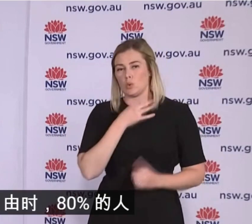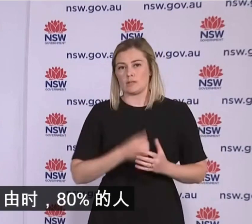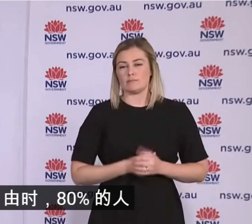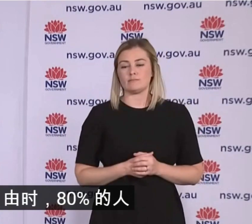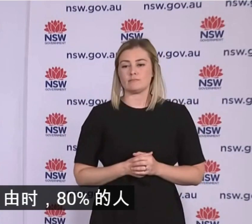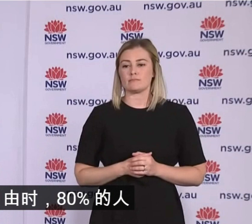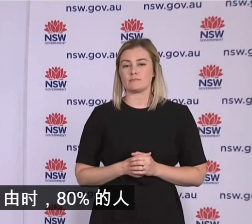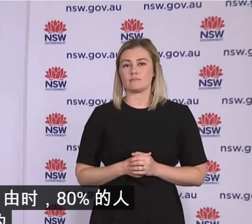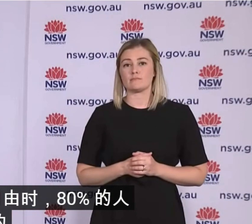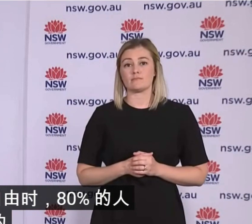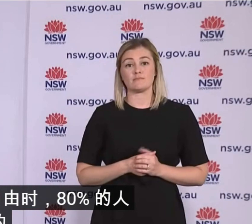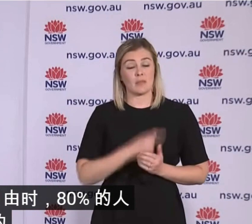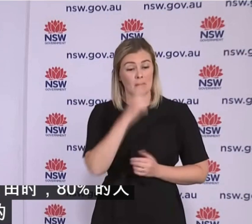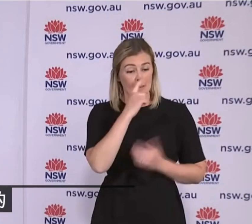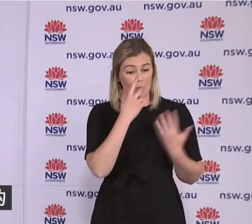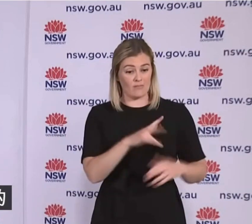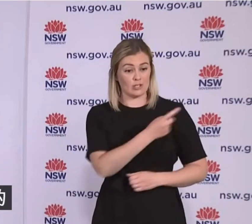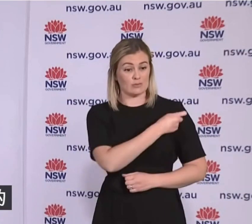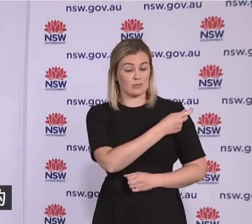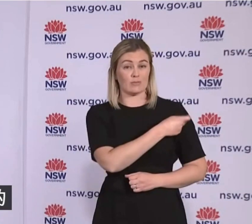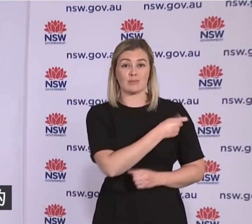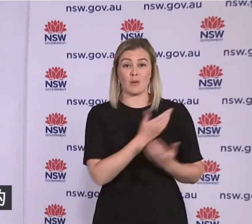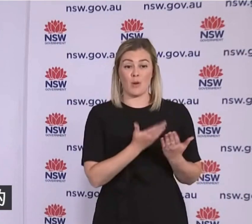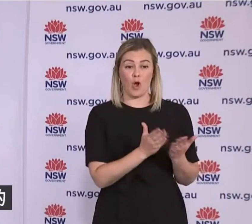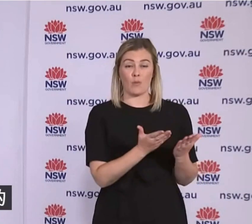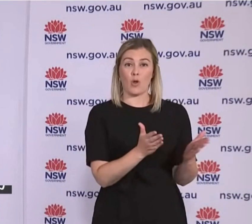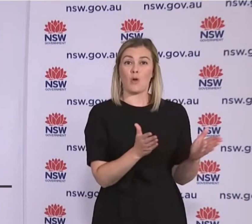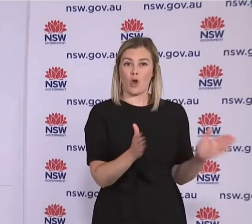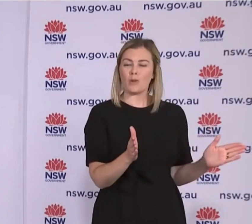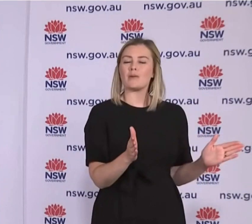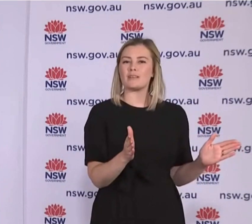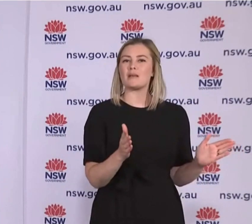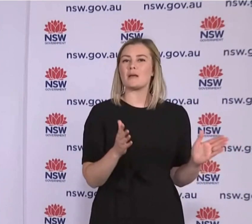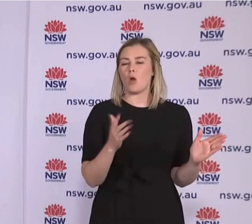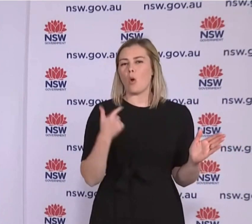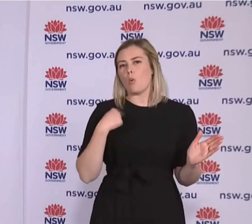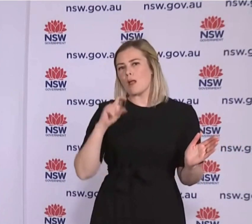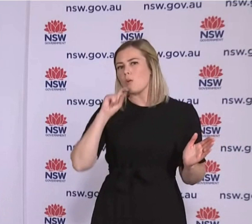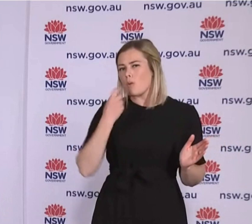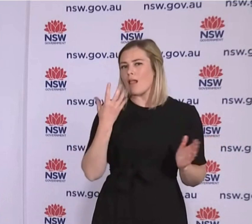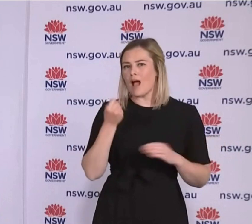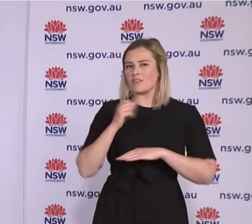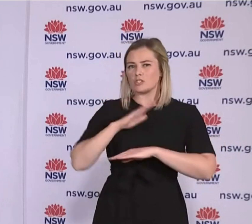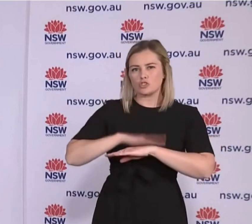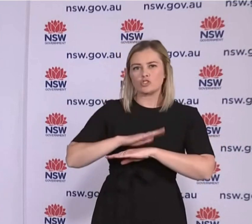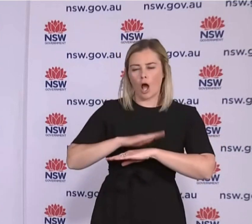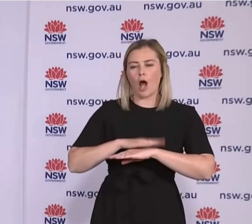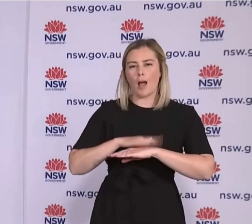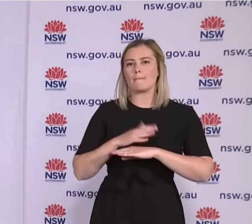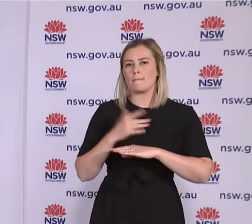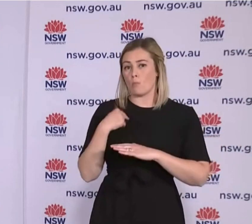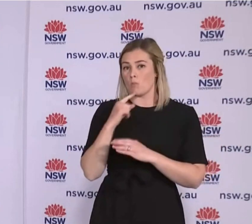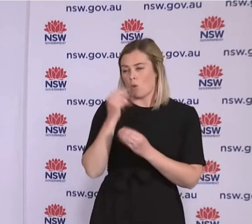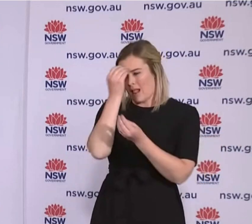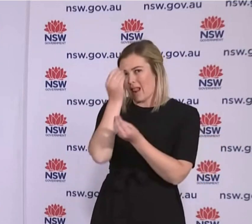people who are vaccinated, it won't mean unvaccinated people can participate. We will have a date or a period of time which will obviously communicate